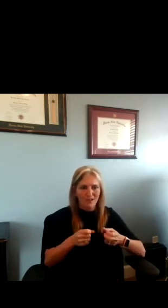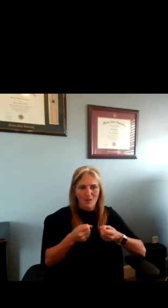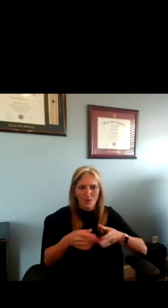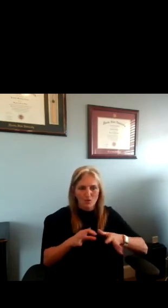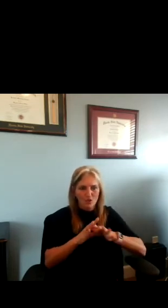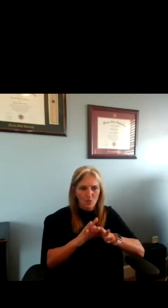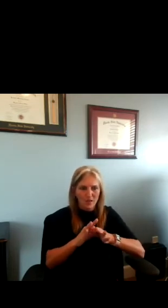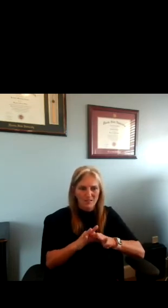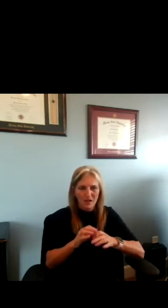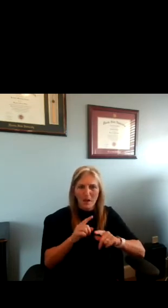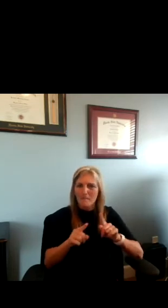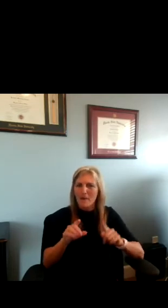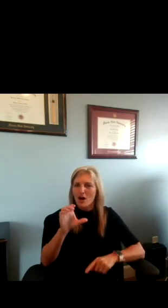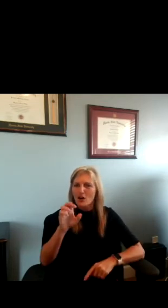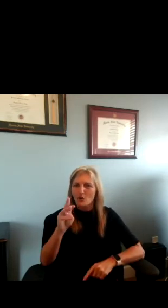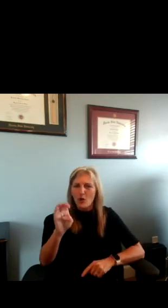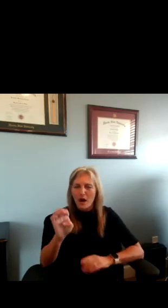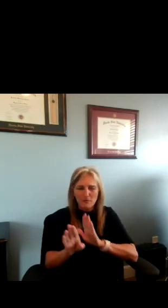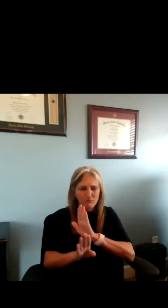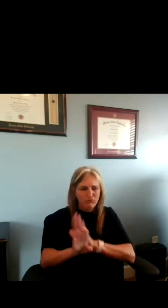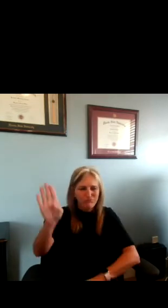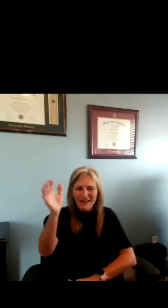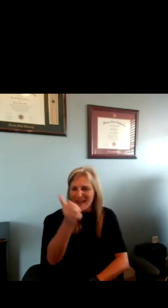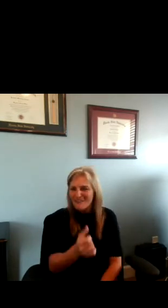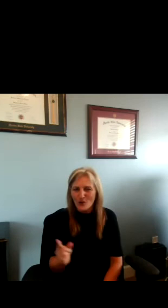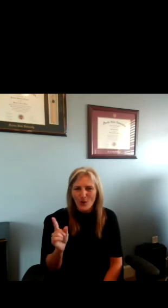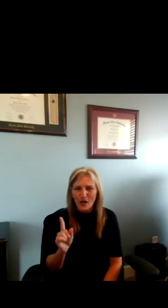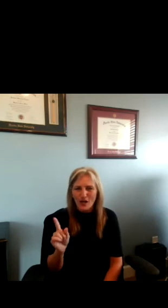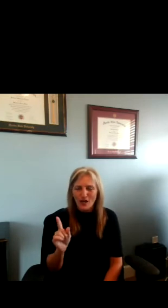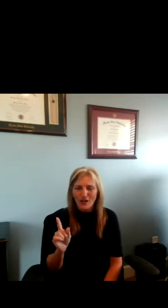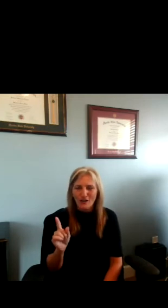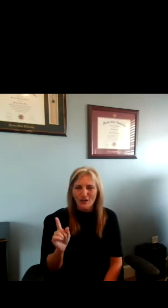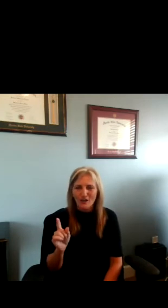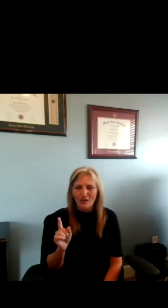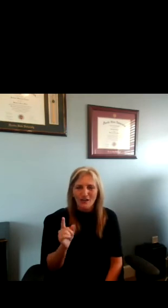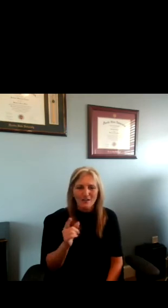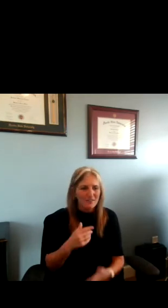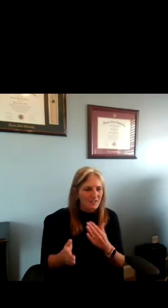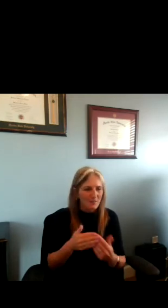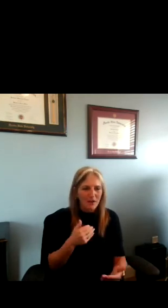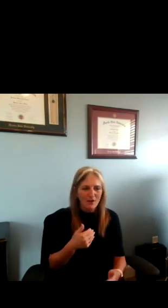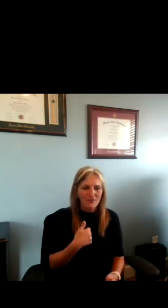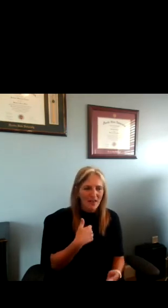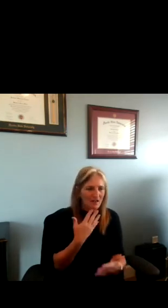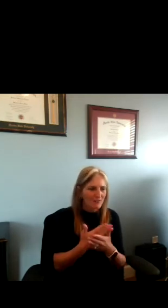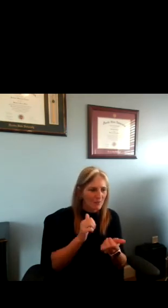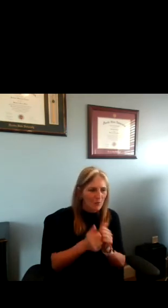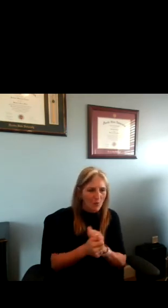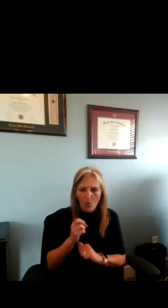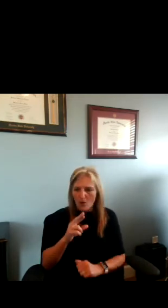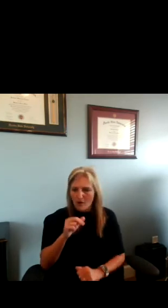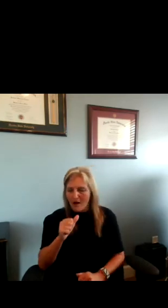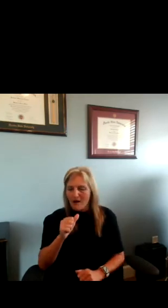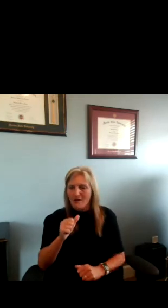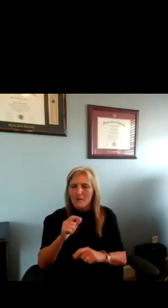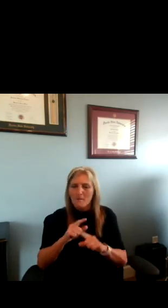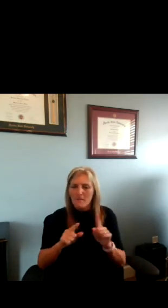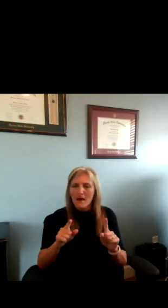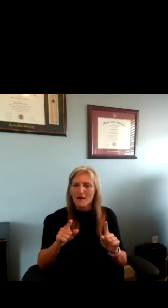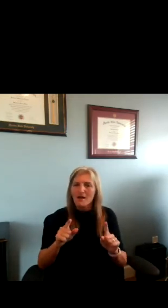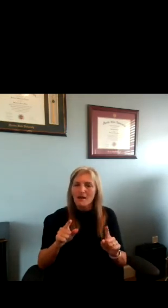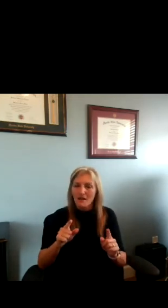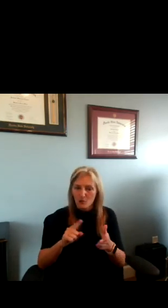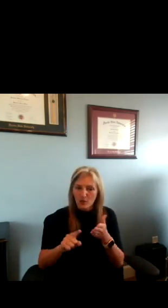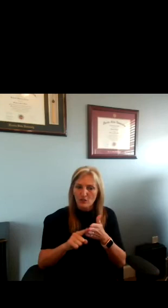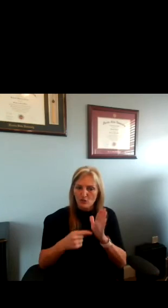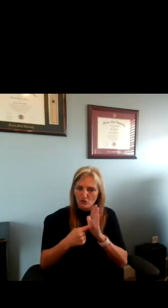is spiking everywhere where there is bail reform and where there is no bail reform. So there has been no research to prove that bail reform is